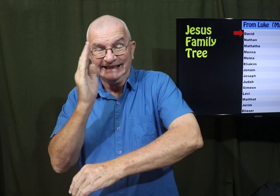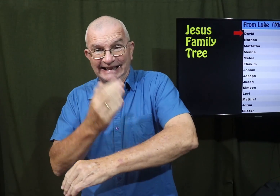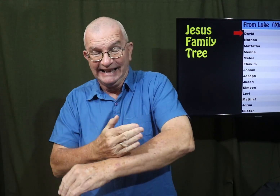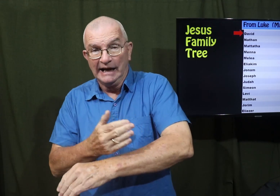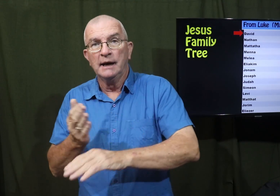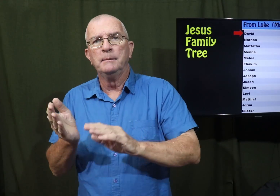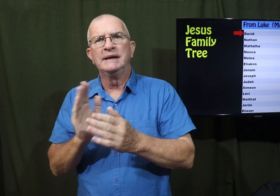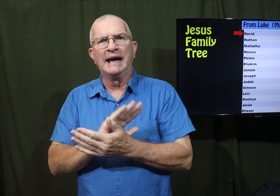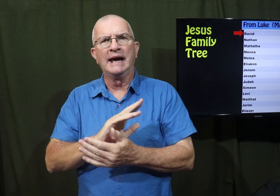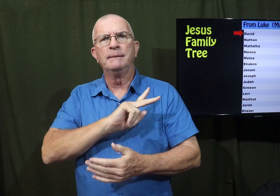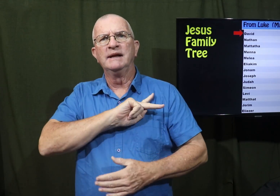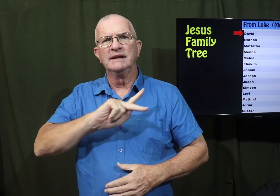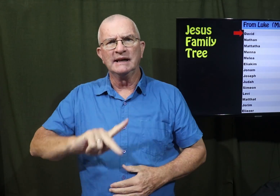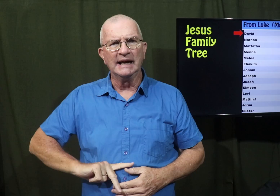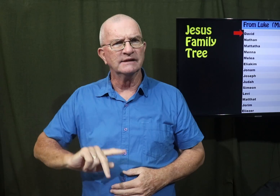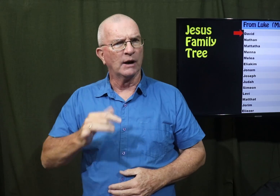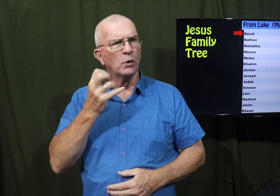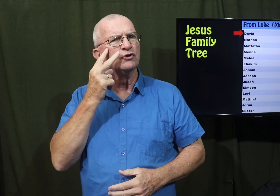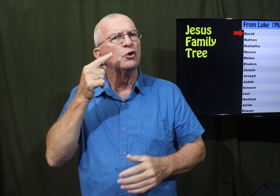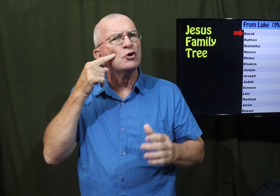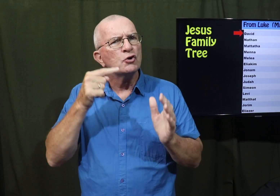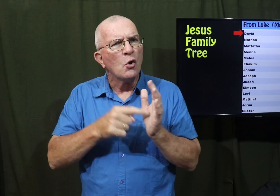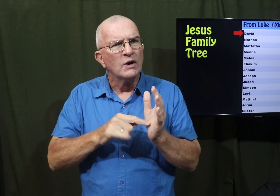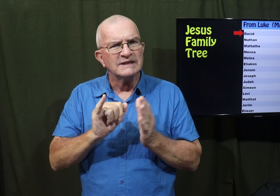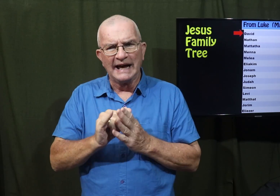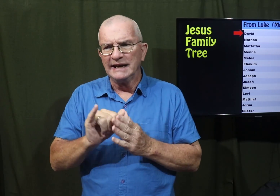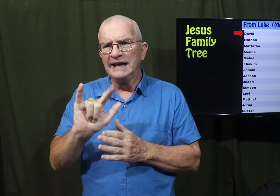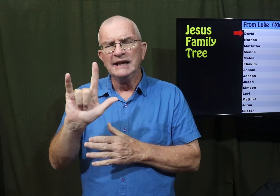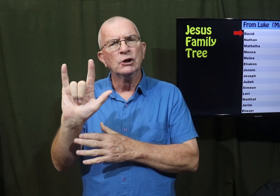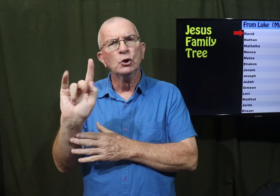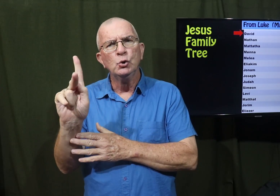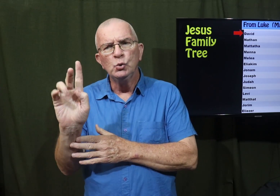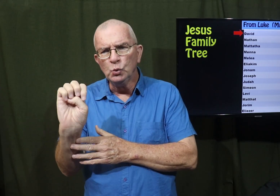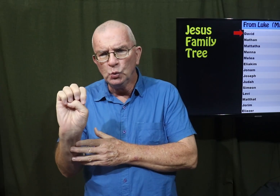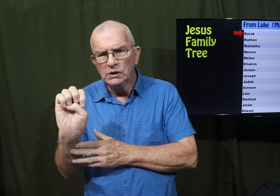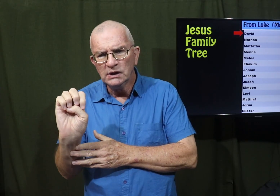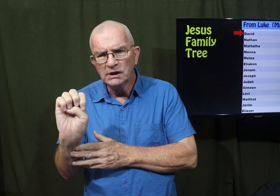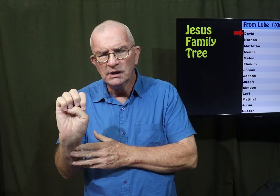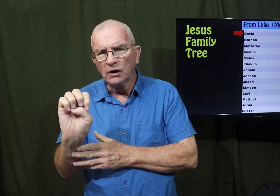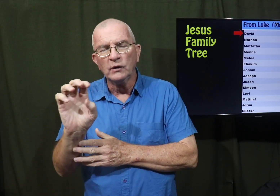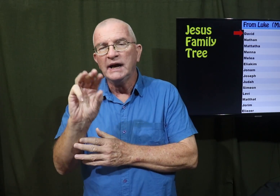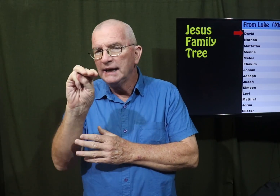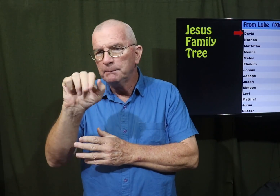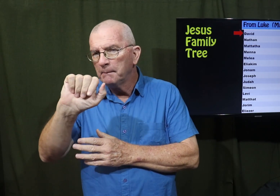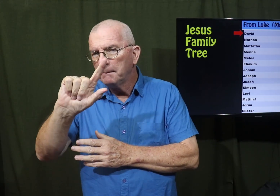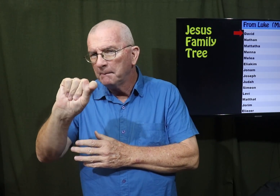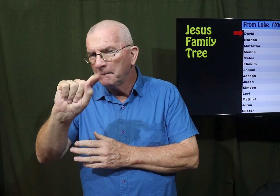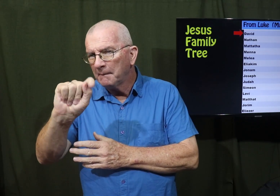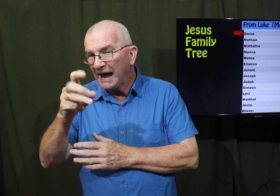and his sons became king in succession. I want you to notice that Luke